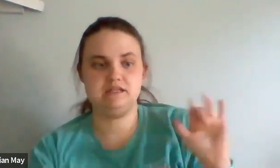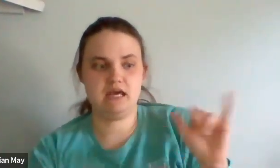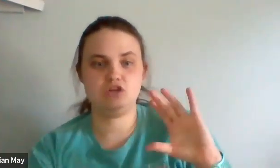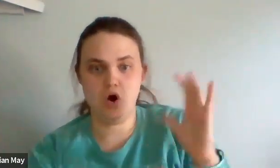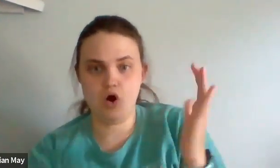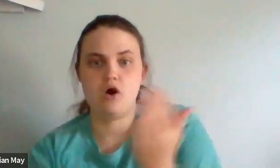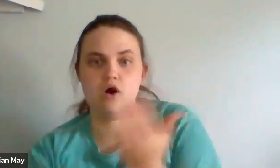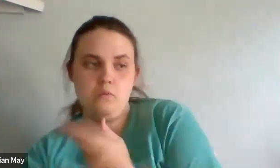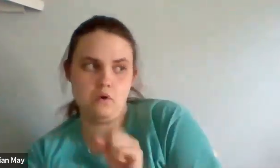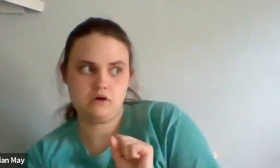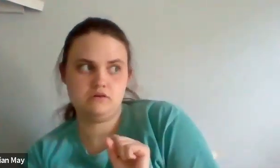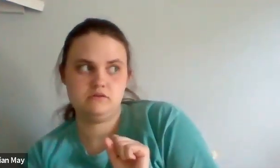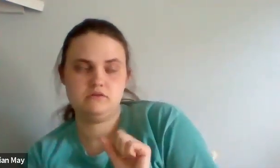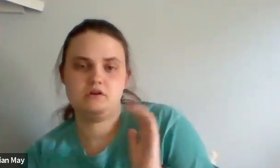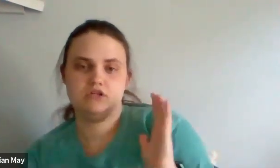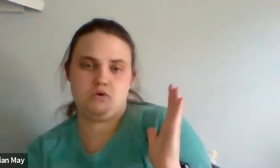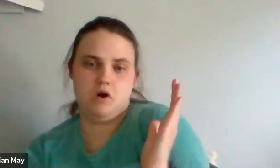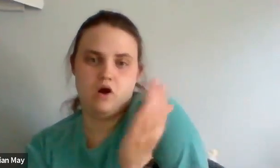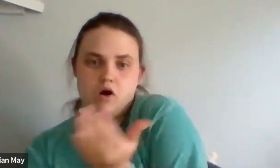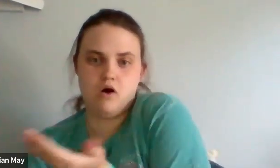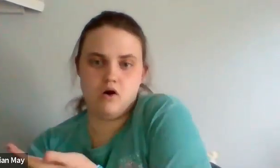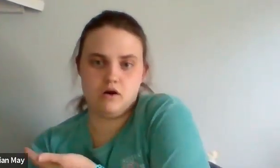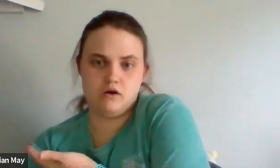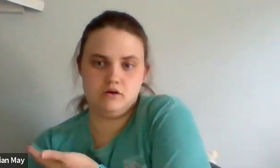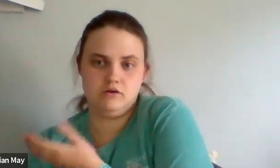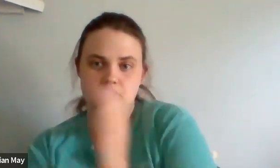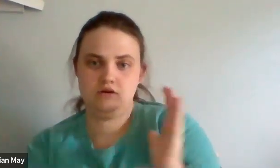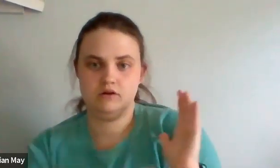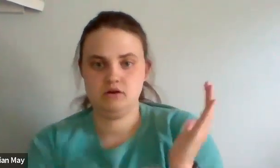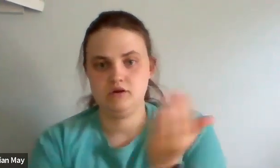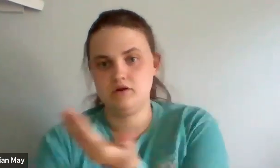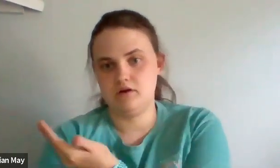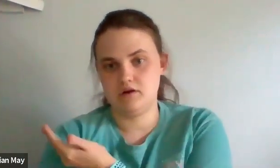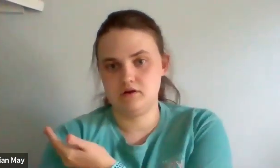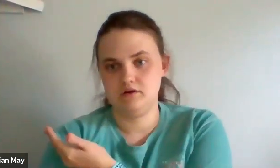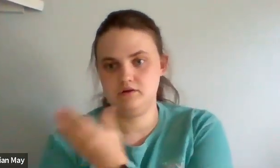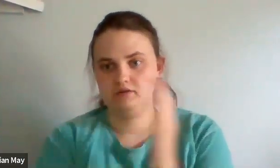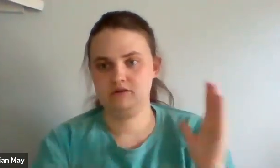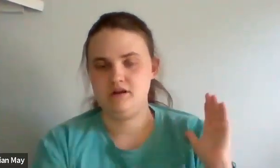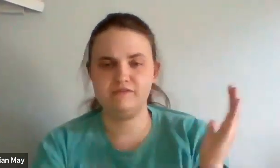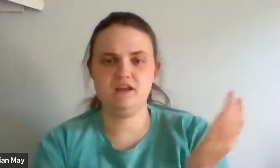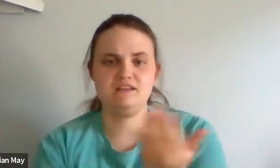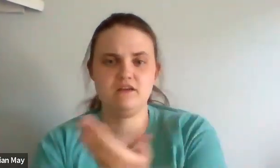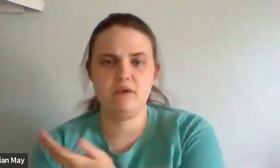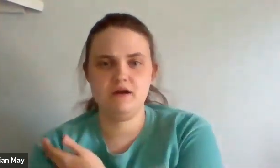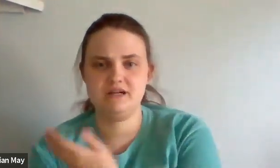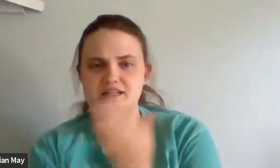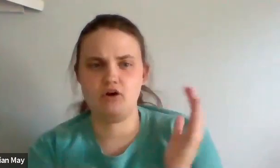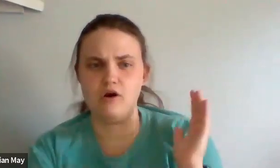that's our work. So our. I feel like I sound like a pirate when I say the